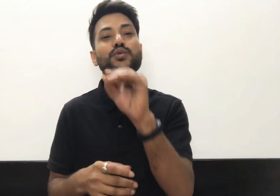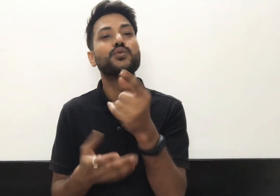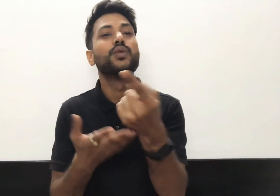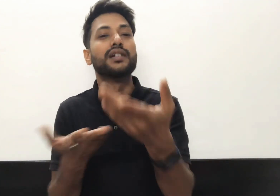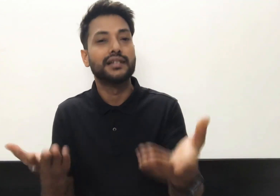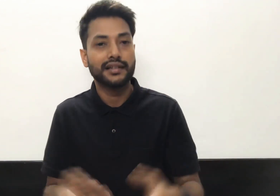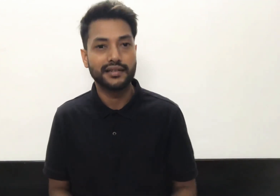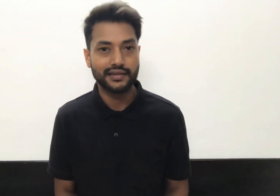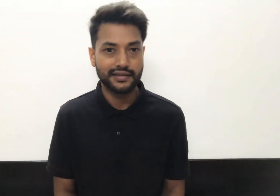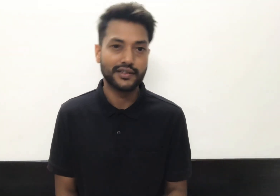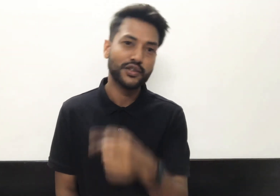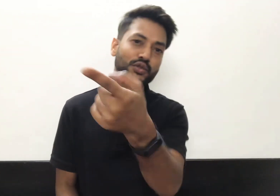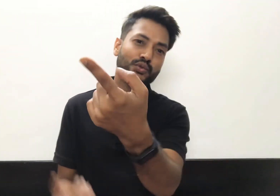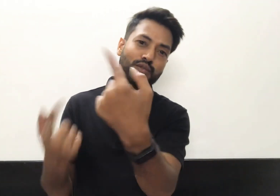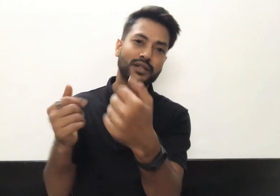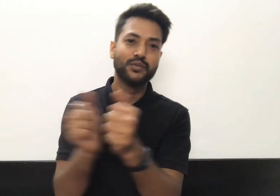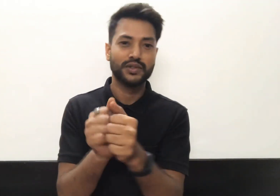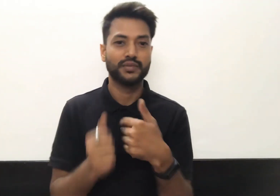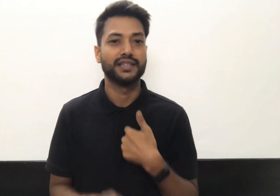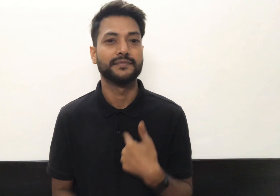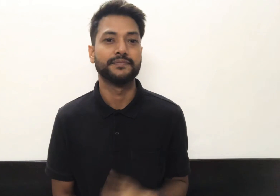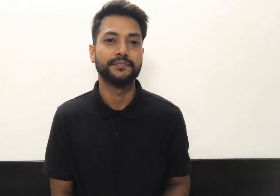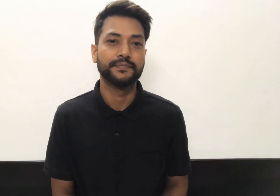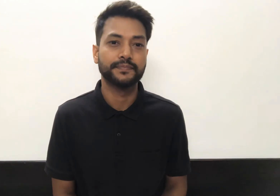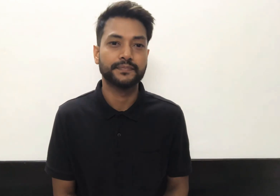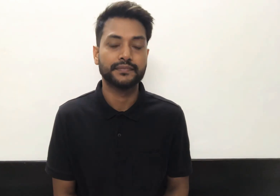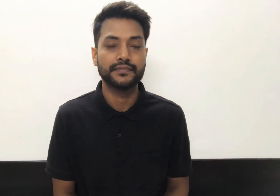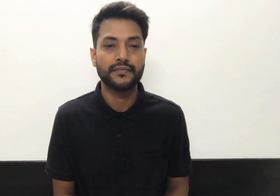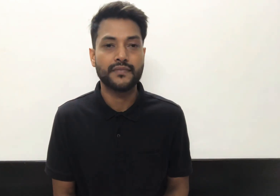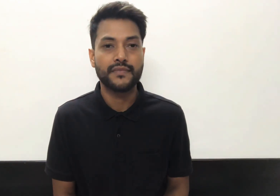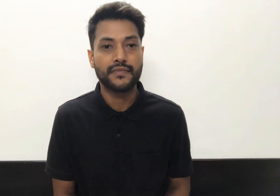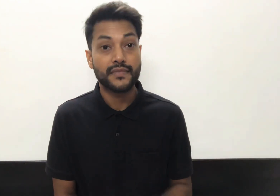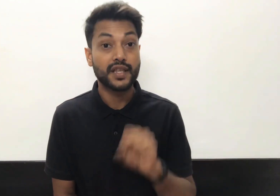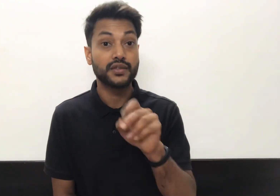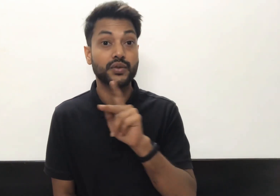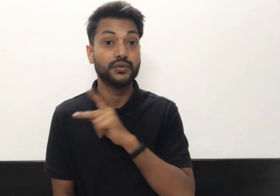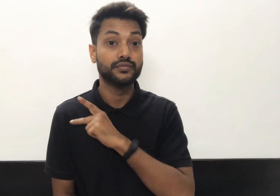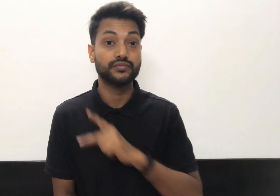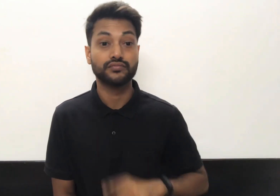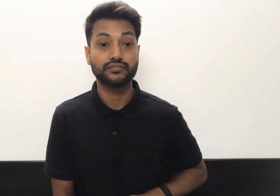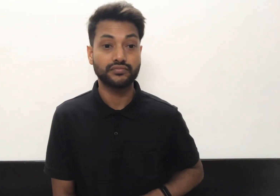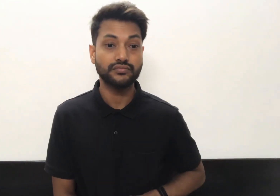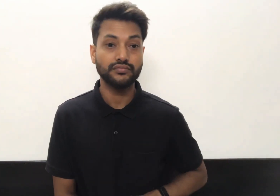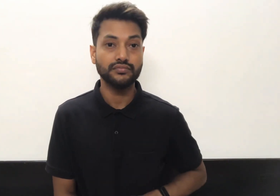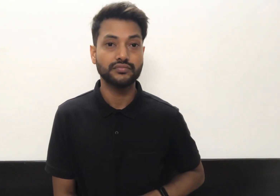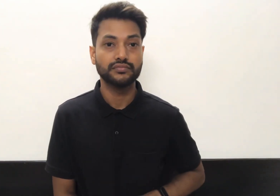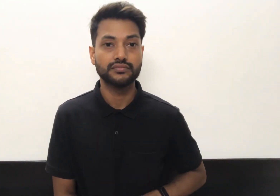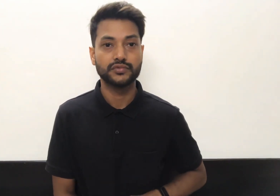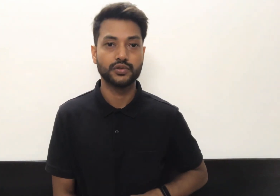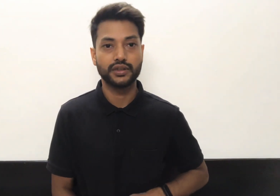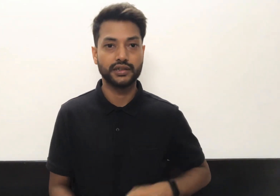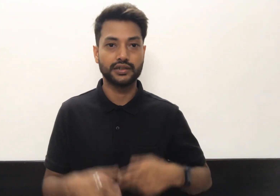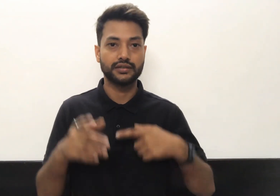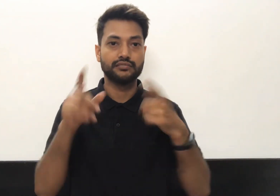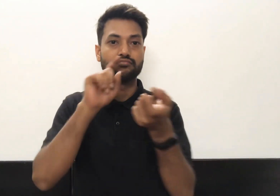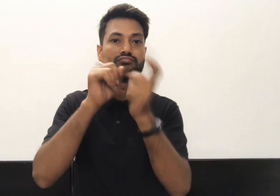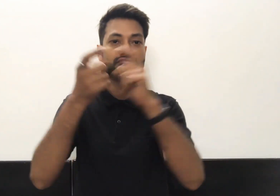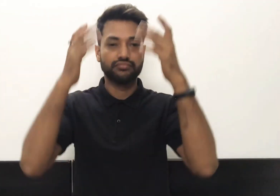come with me. So, king put on a disguise so that he is not recognized. The king